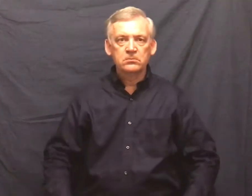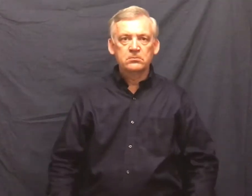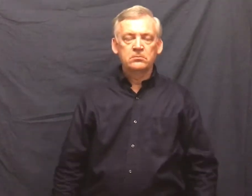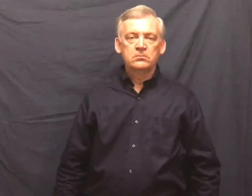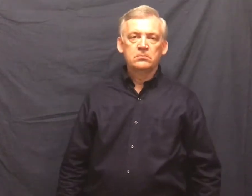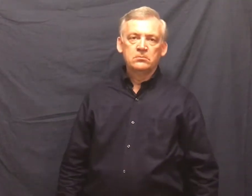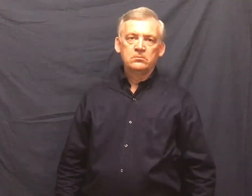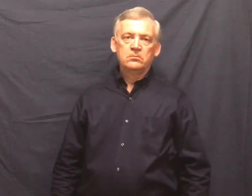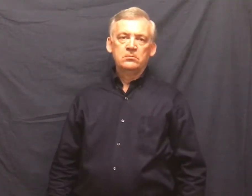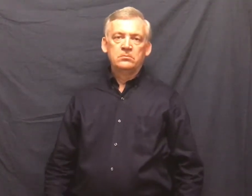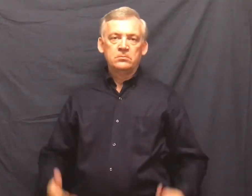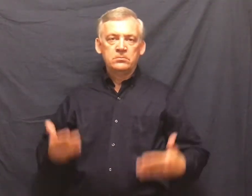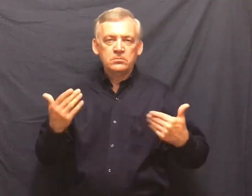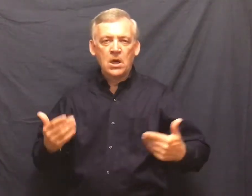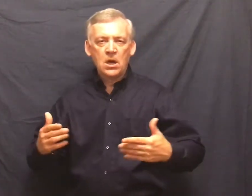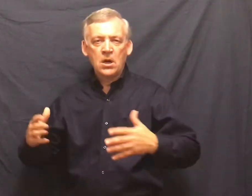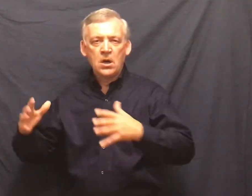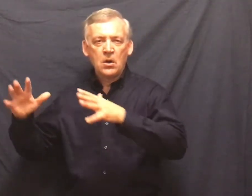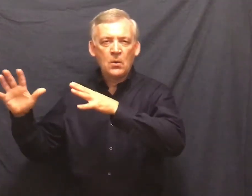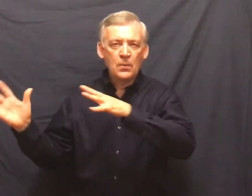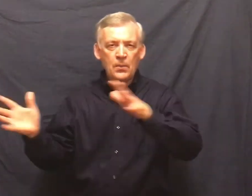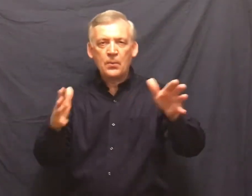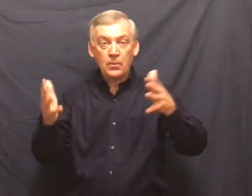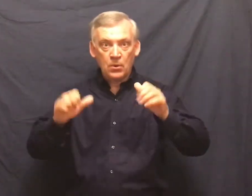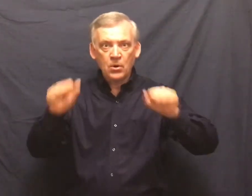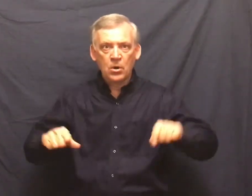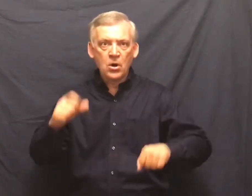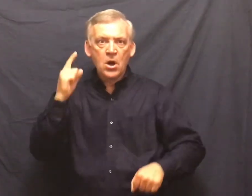On the wind, the sound of crashing in the brush came to them.